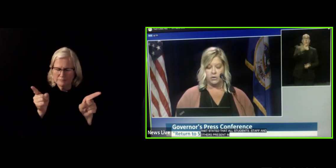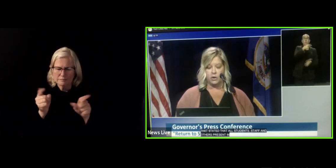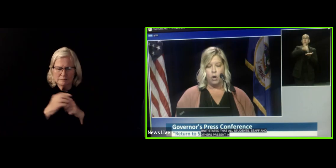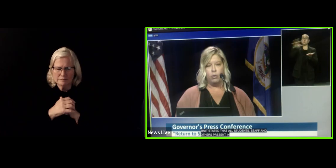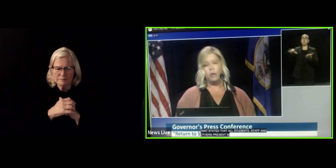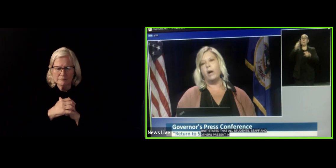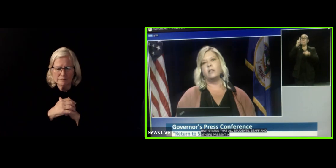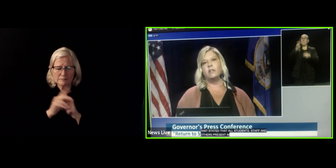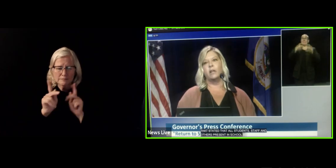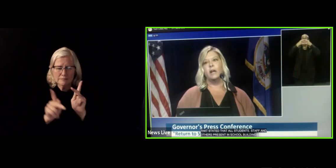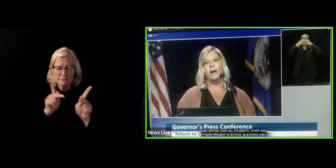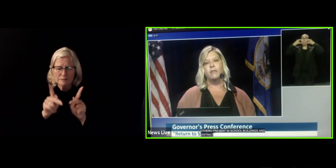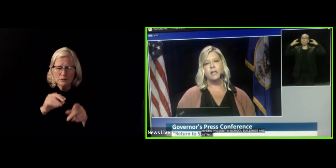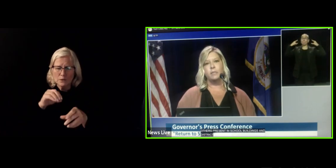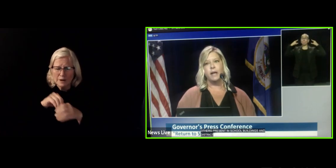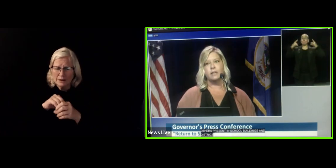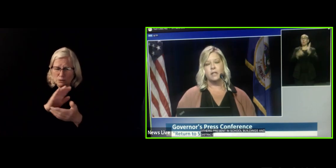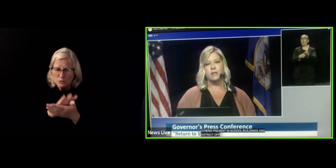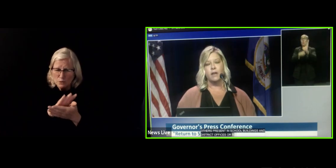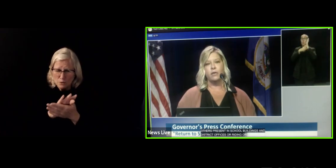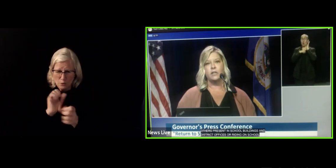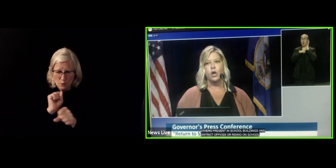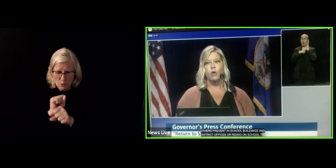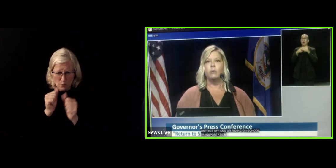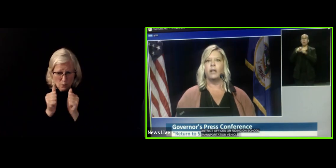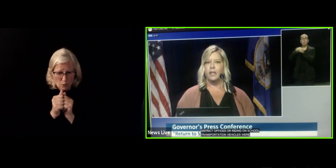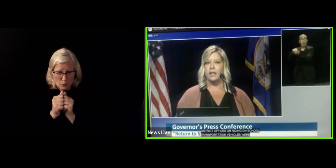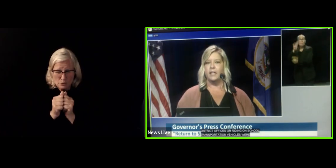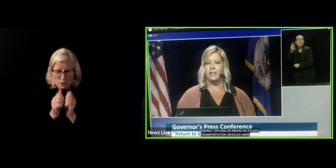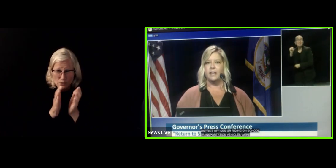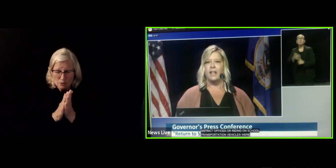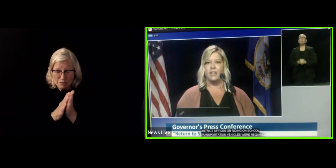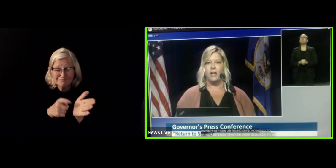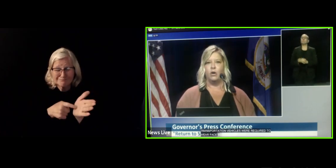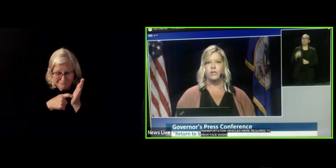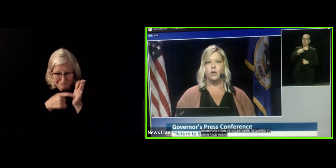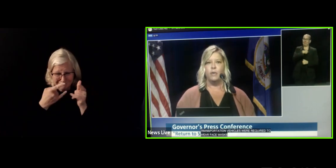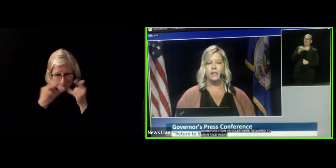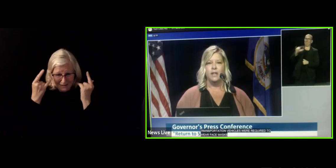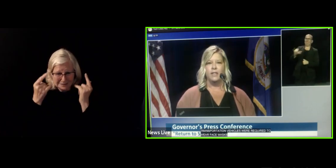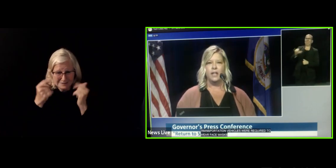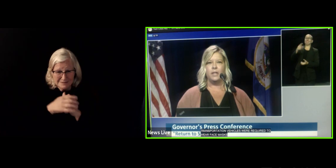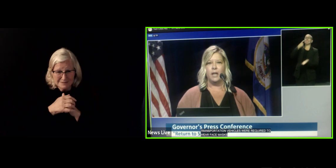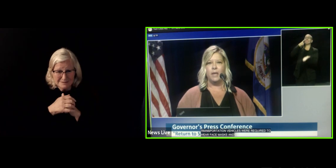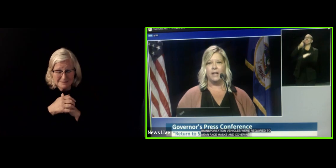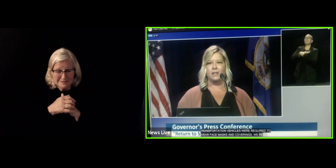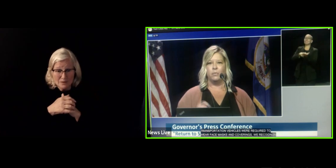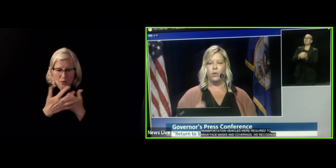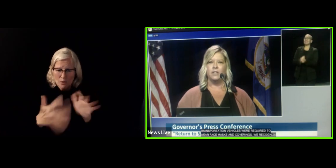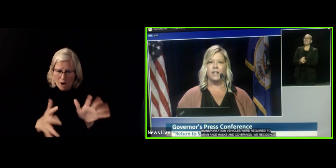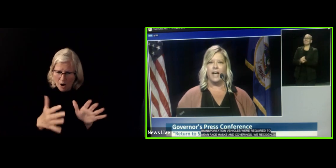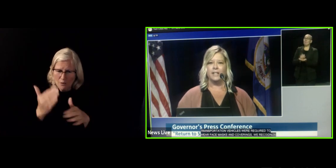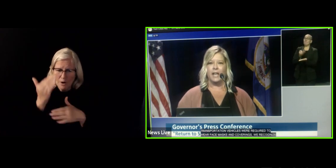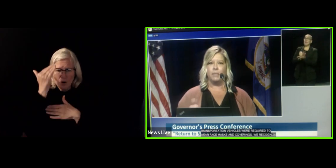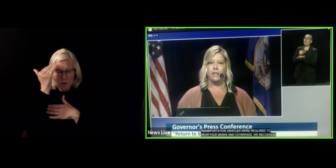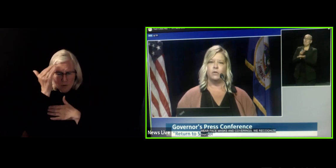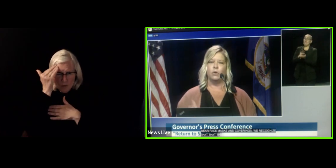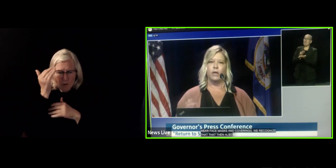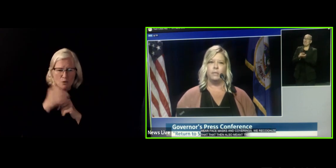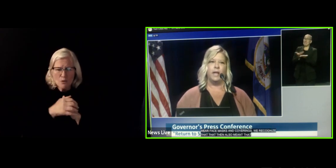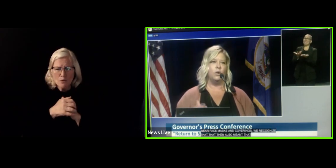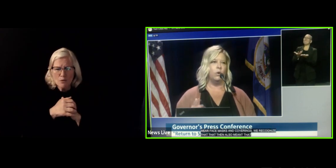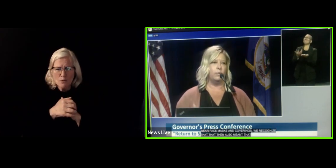vehicles were required to wear face masks and coverings, we recognized that that then also meant that it became as important as a